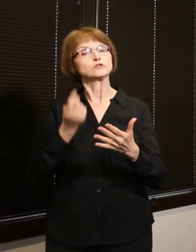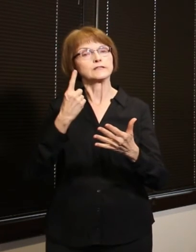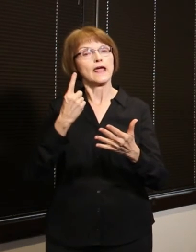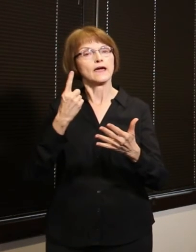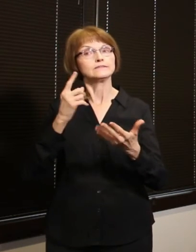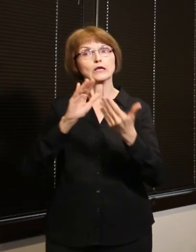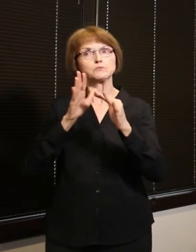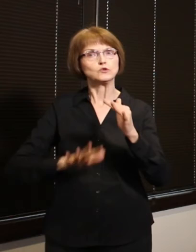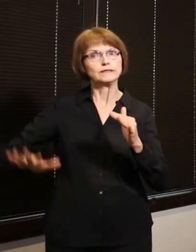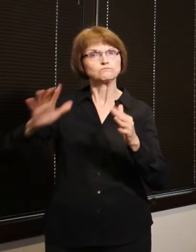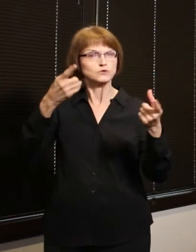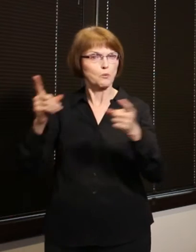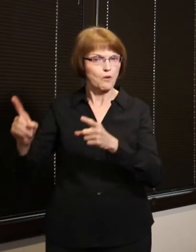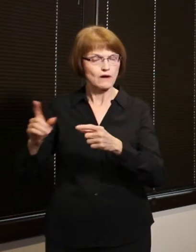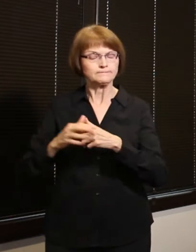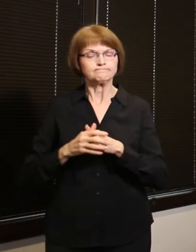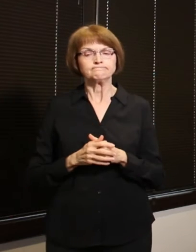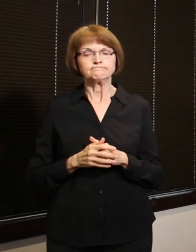in the community.